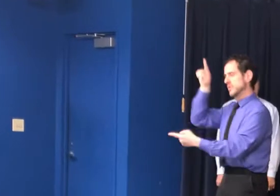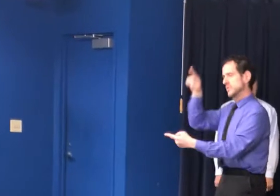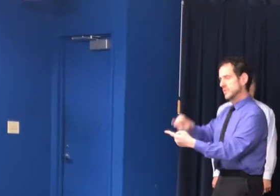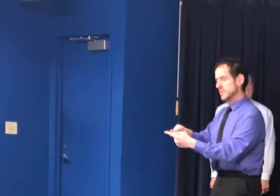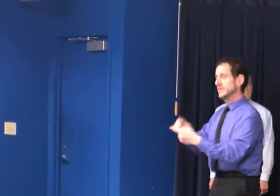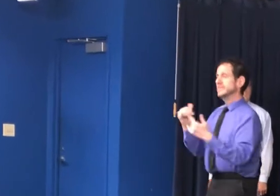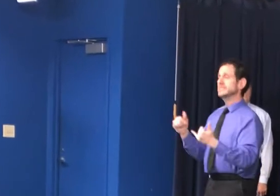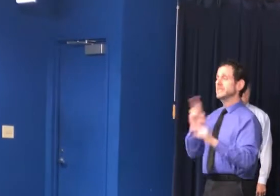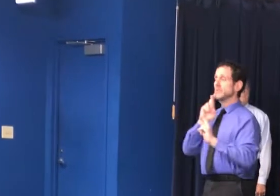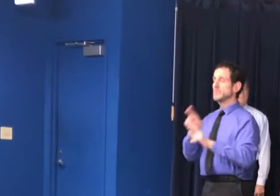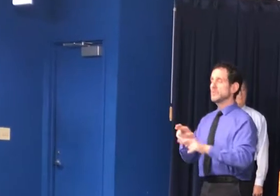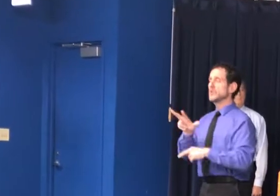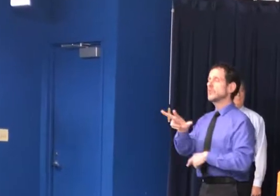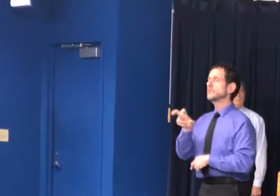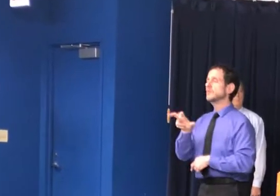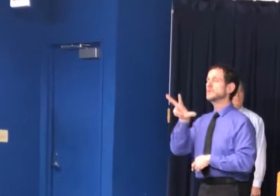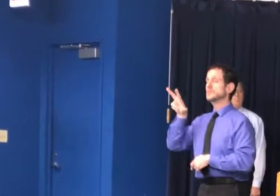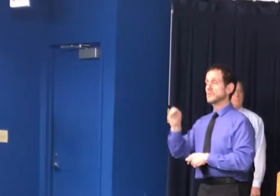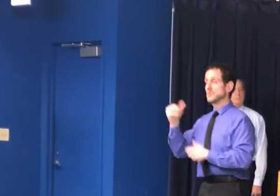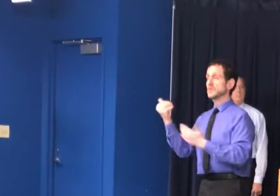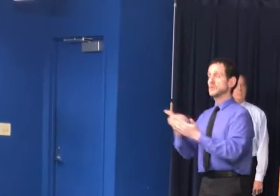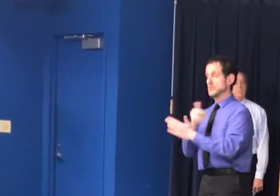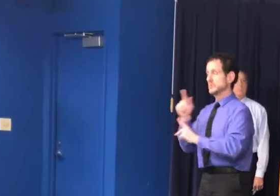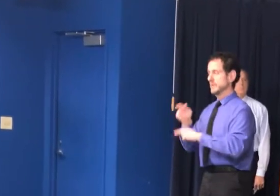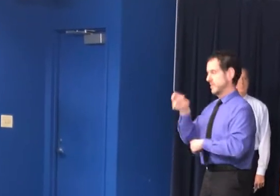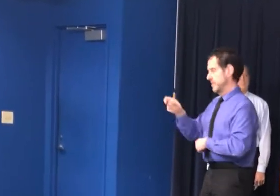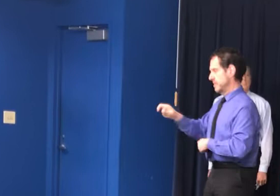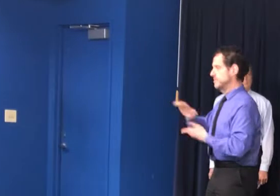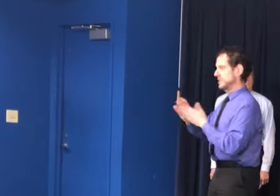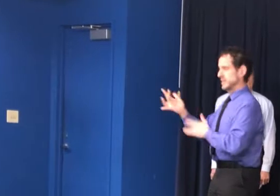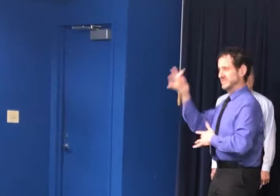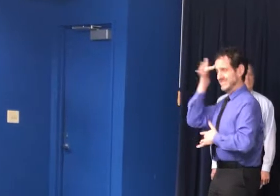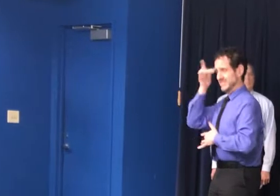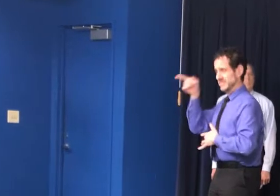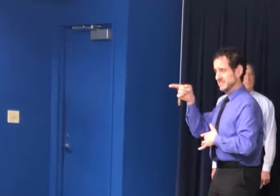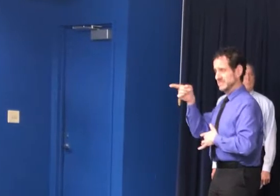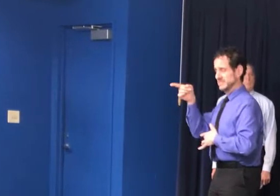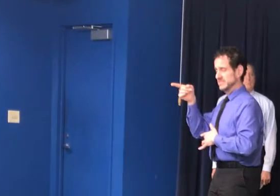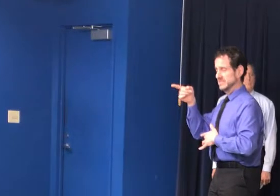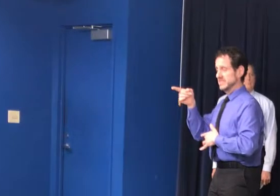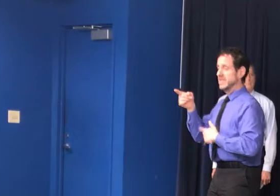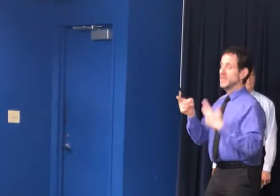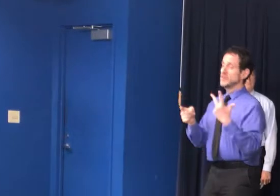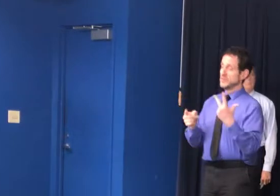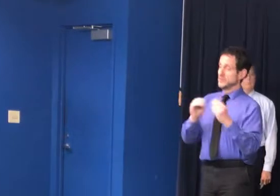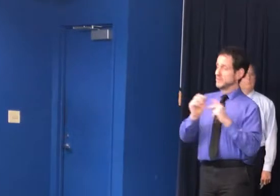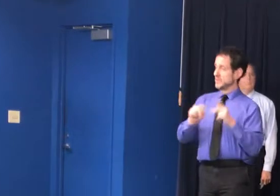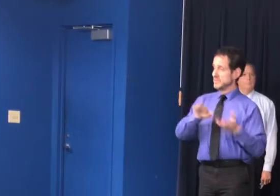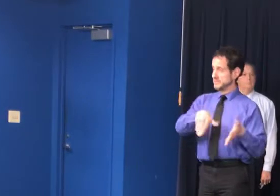reporting 330 new cases, including 3 deaths.